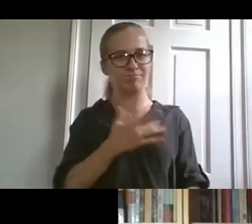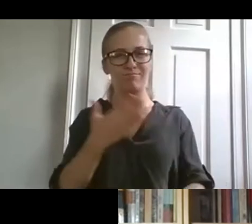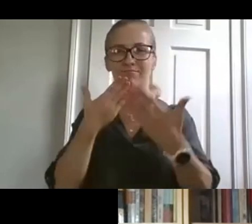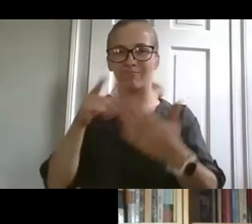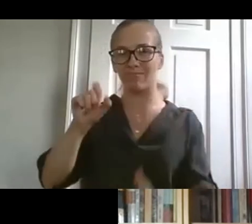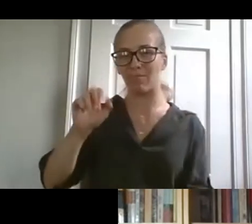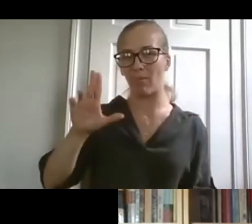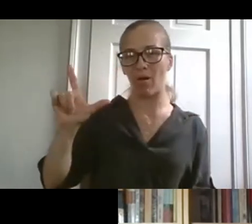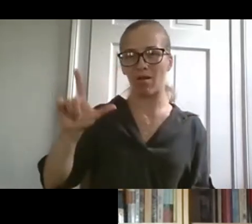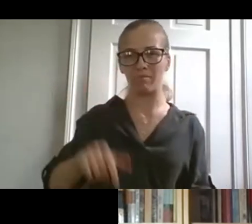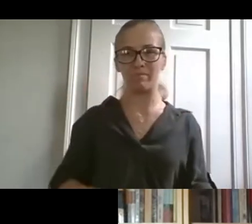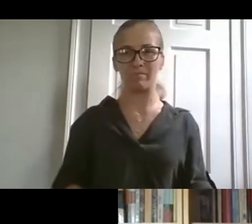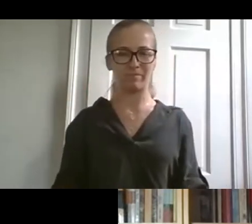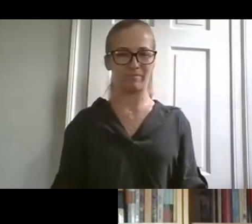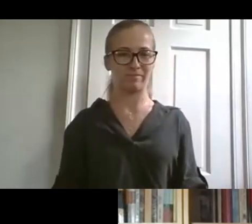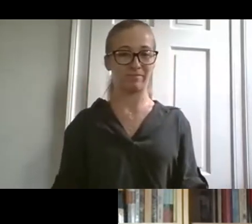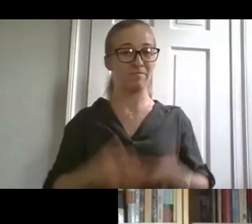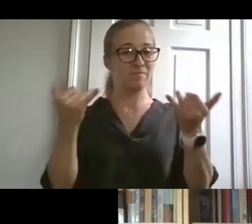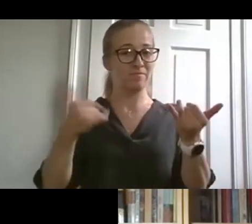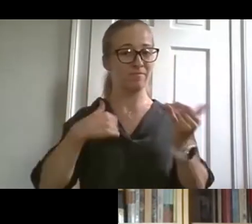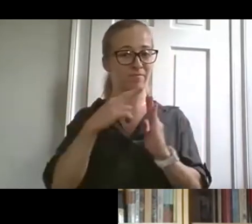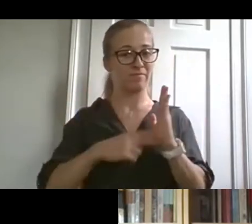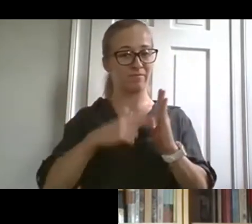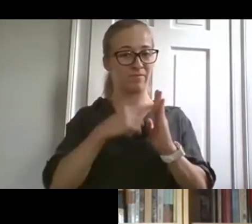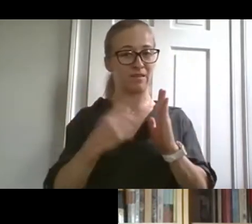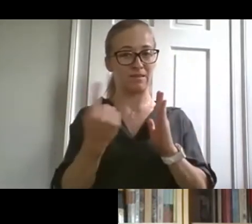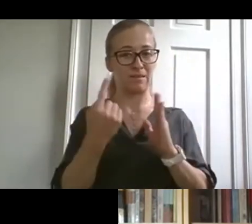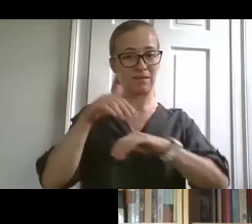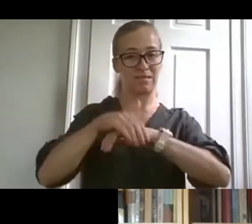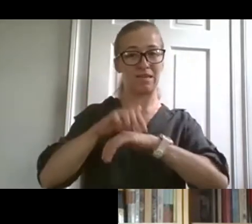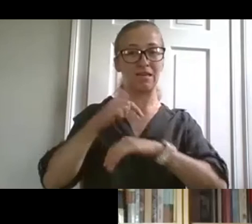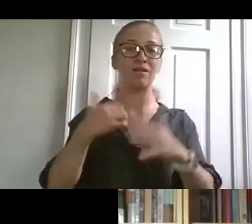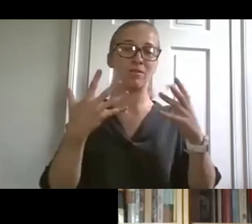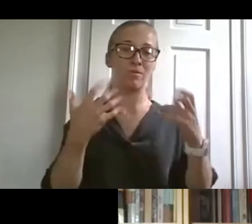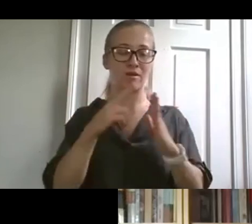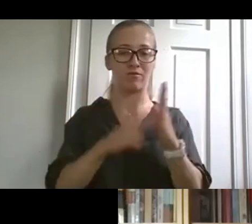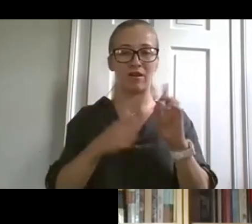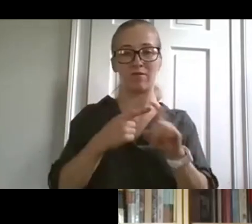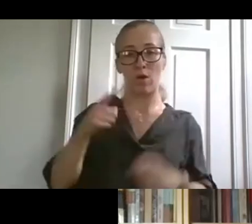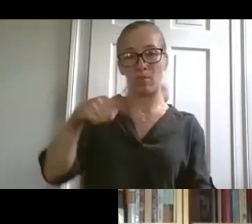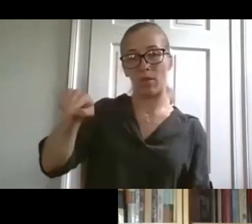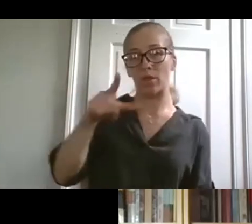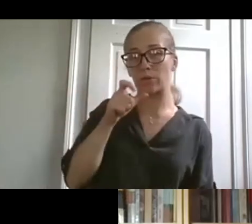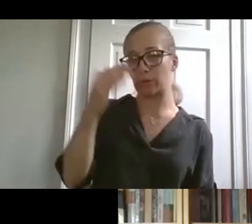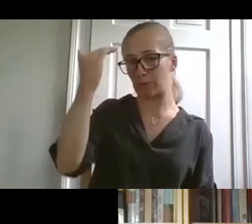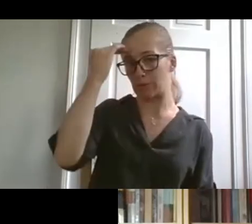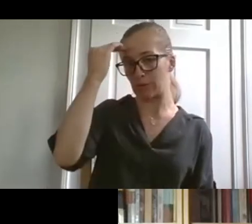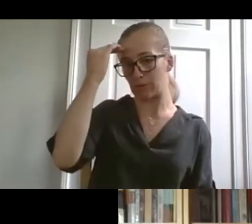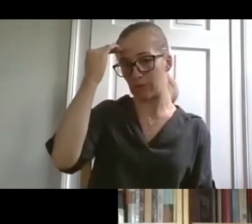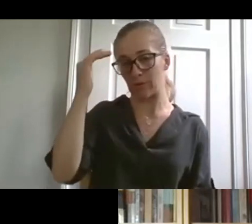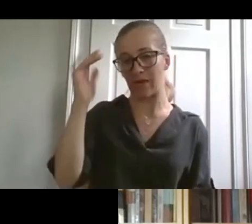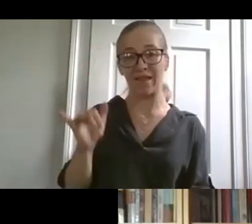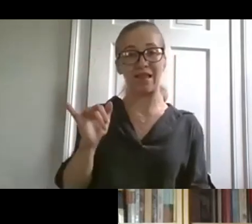Paul. I'm going to be reading something tonight. I was going to read from Those Who Knew, which is my second novel. Came out paperback